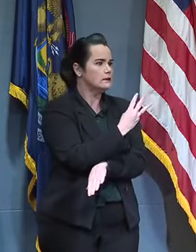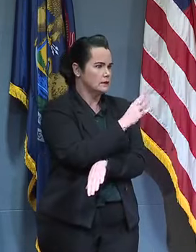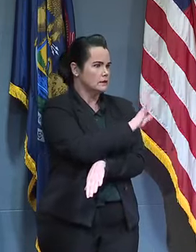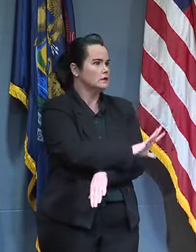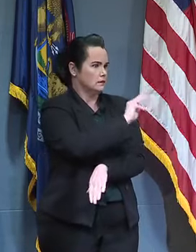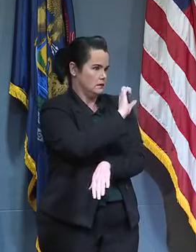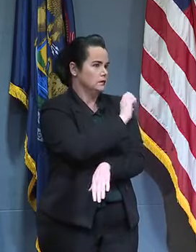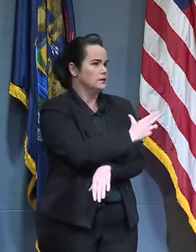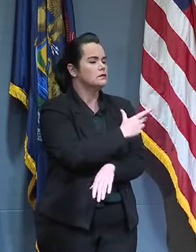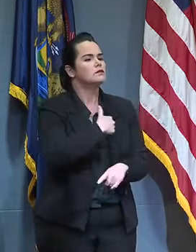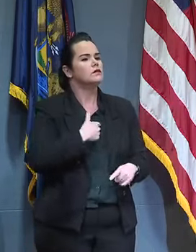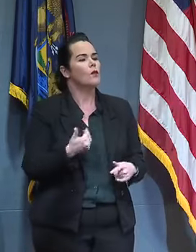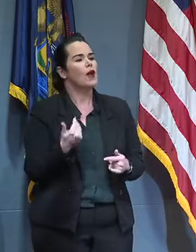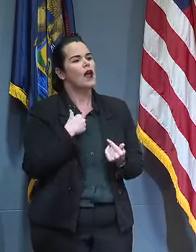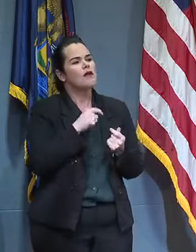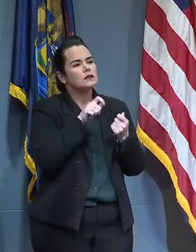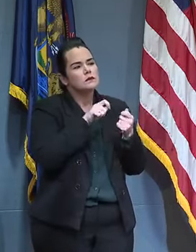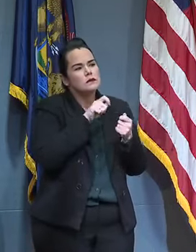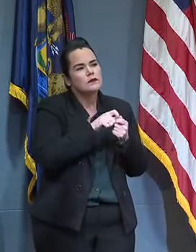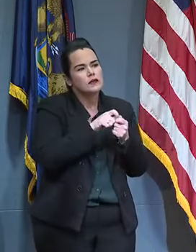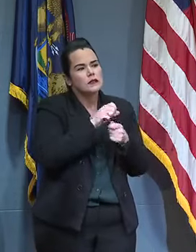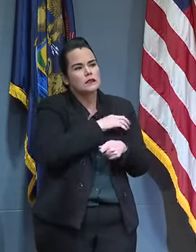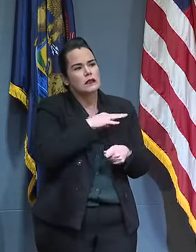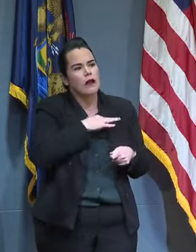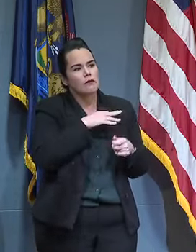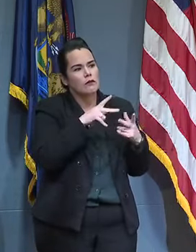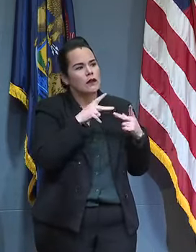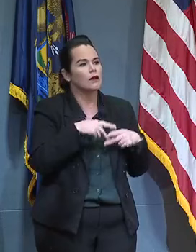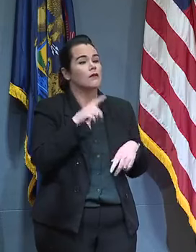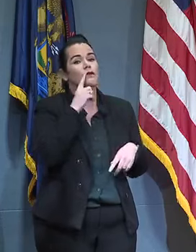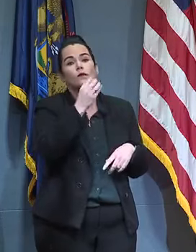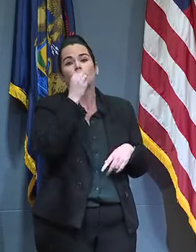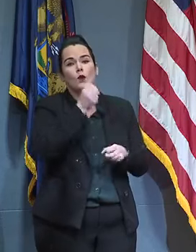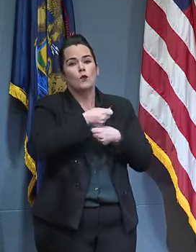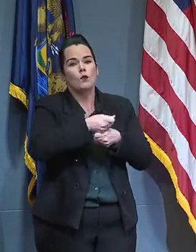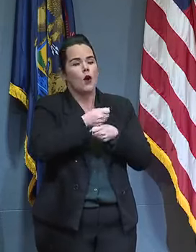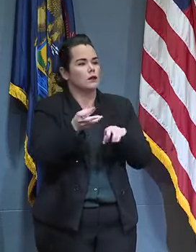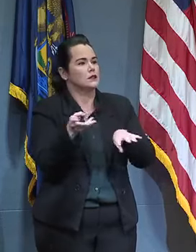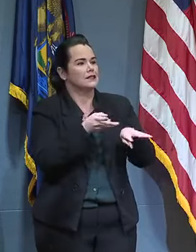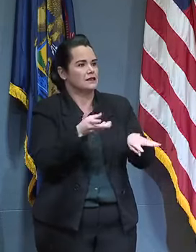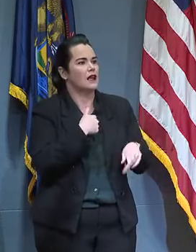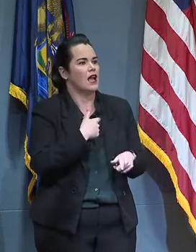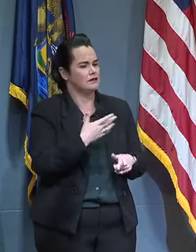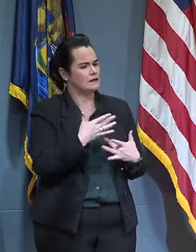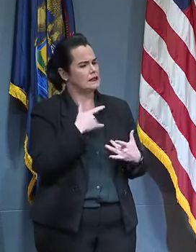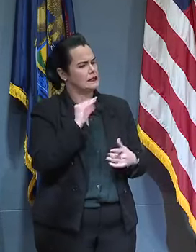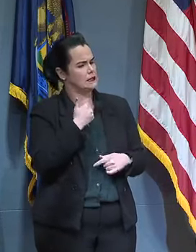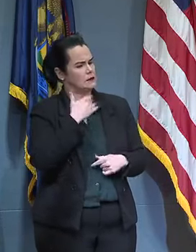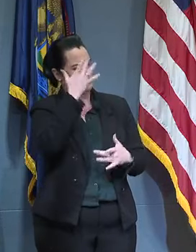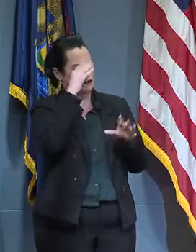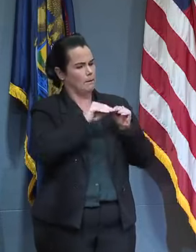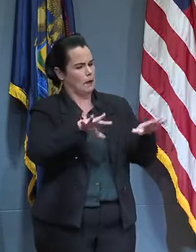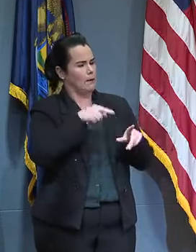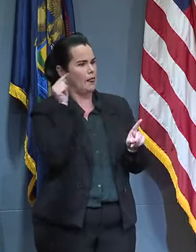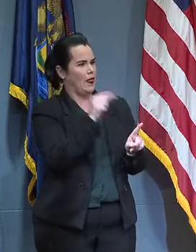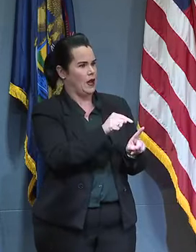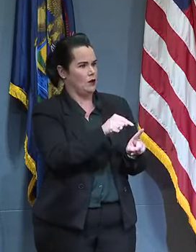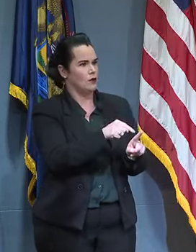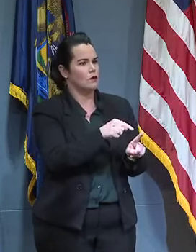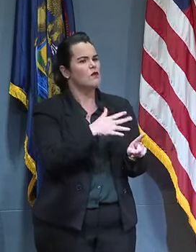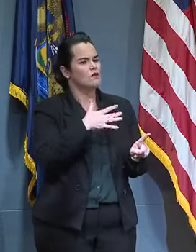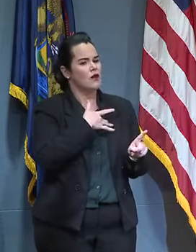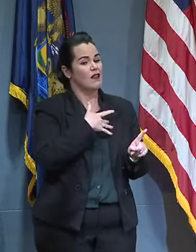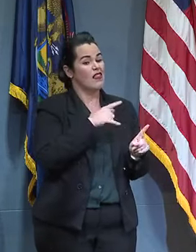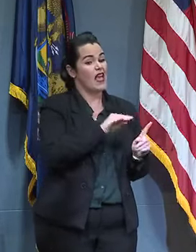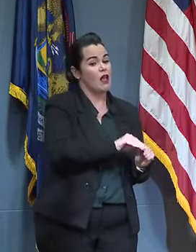state. So there are a couple of workplaces, so food processing facilities that have some outbreaks there. And if we think that in some places it's actually spread into